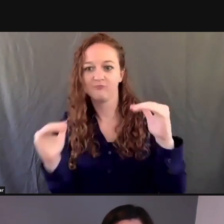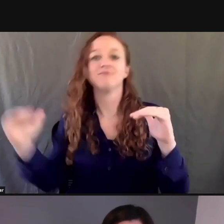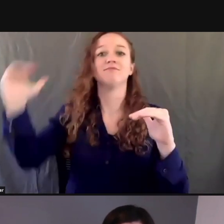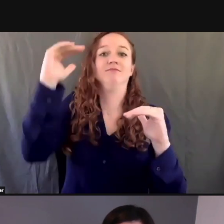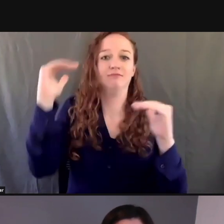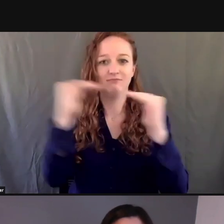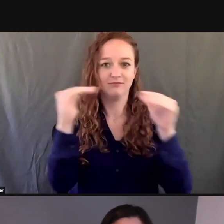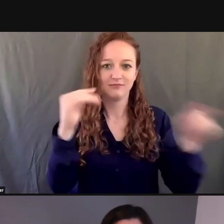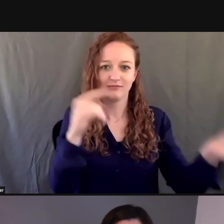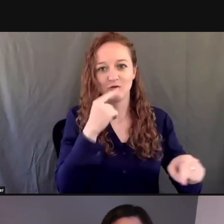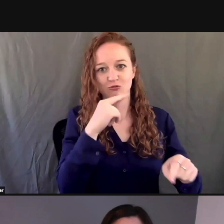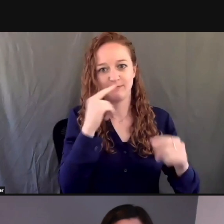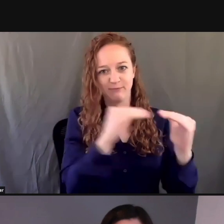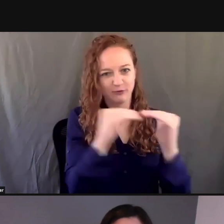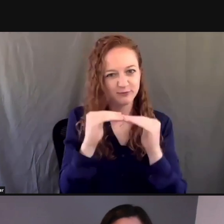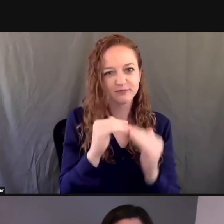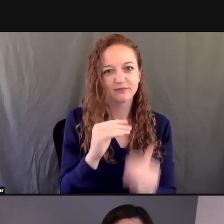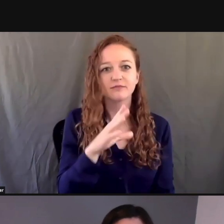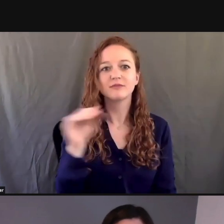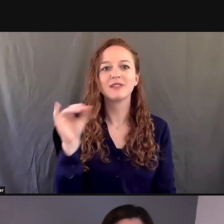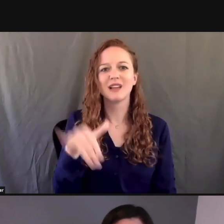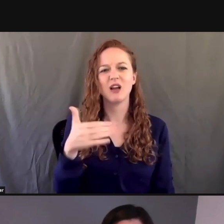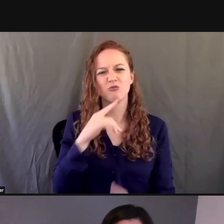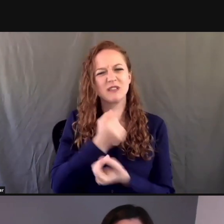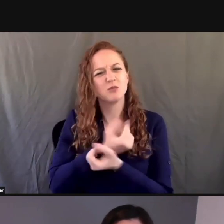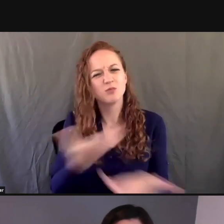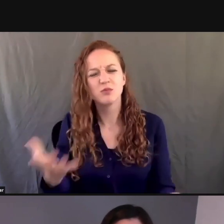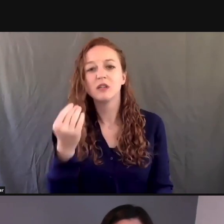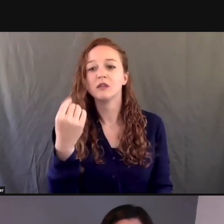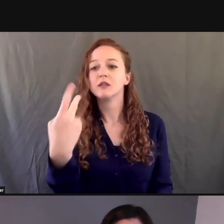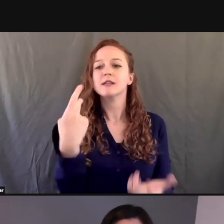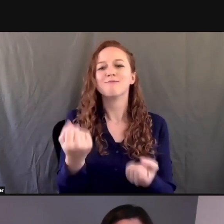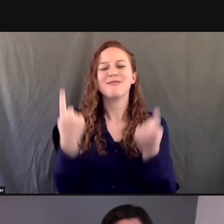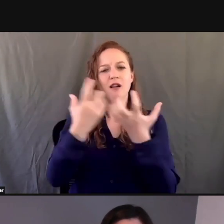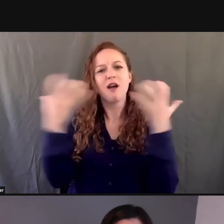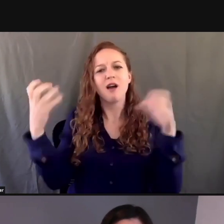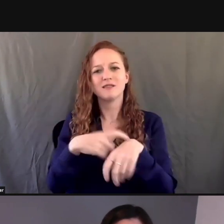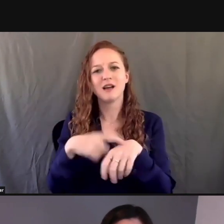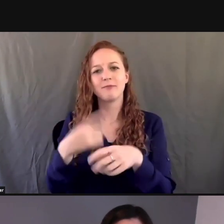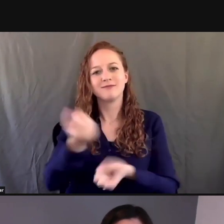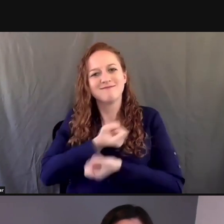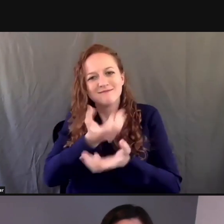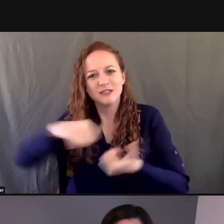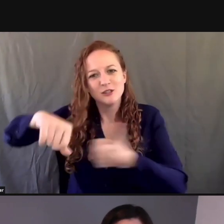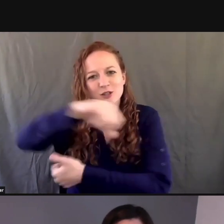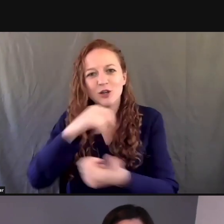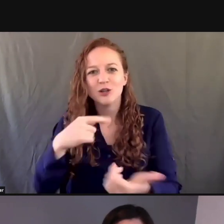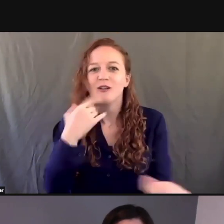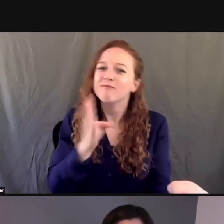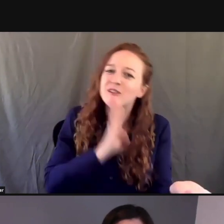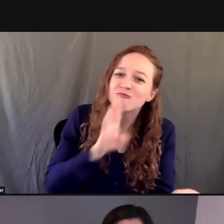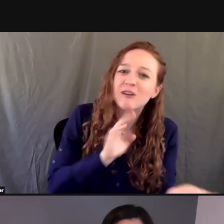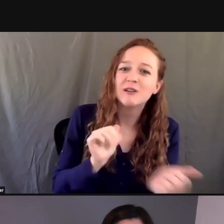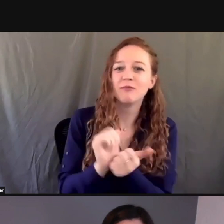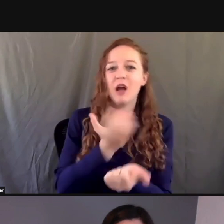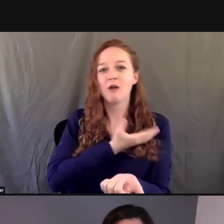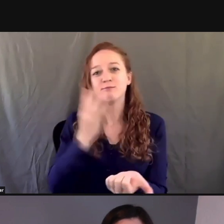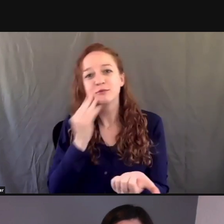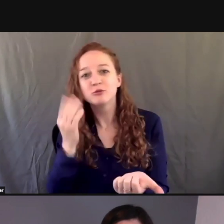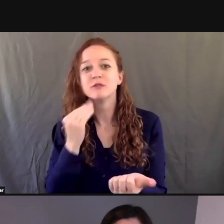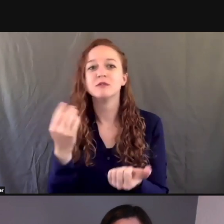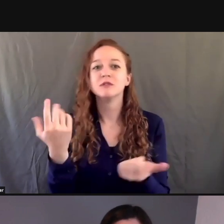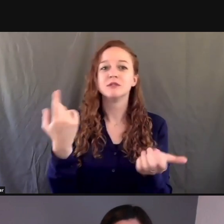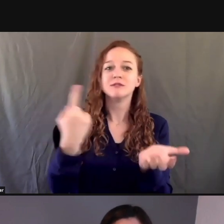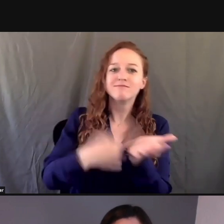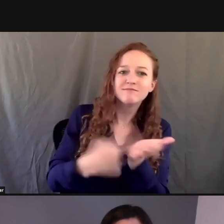people aren't as integrated or aren't as familiar with access services and whatnot. So finding a quality interpreter,